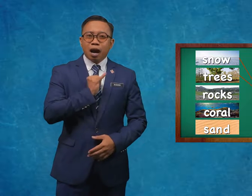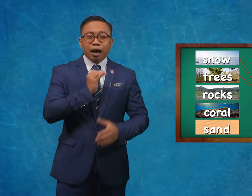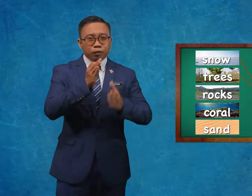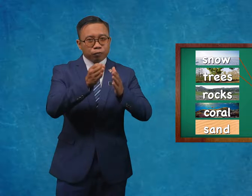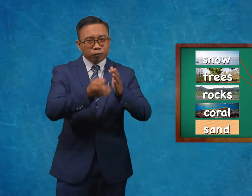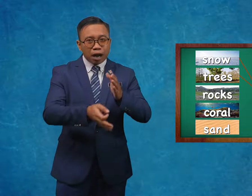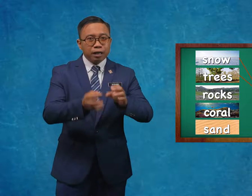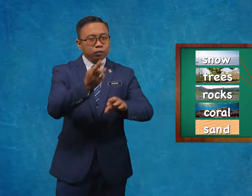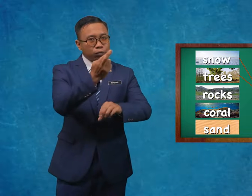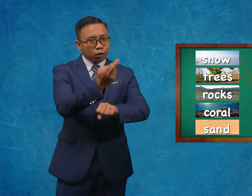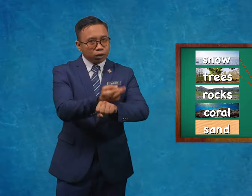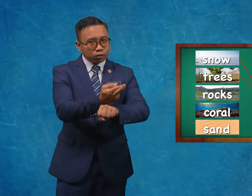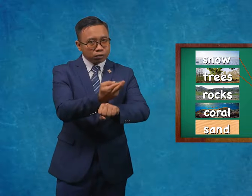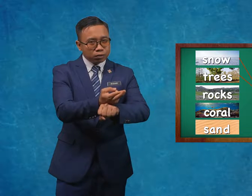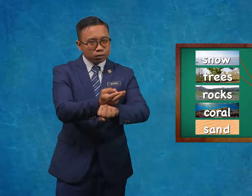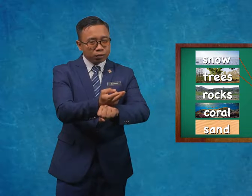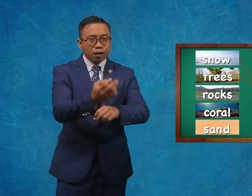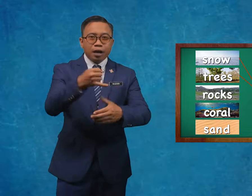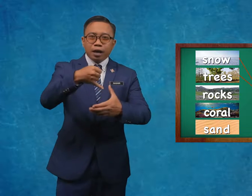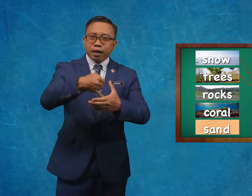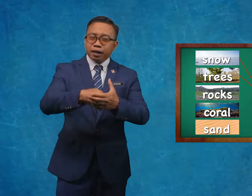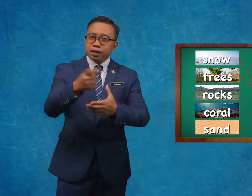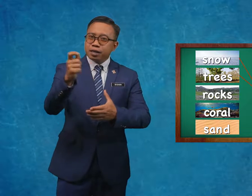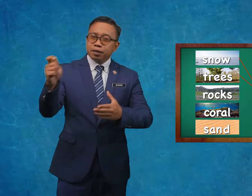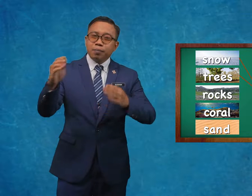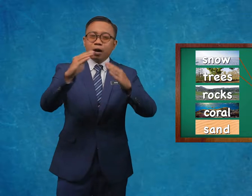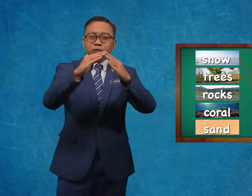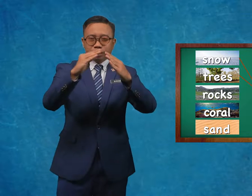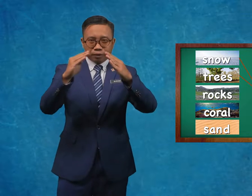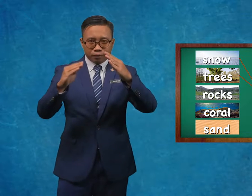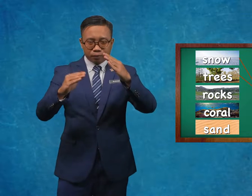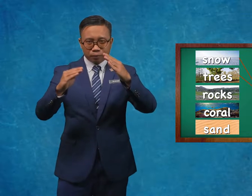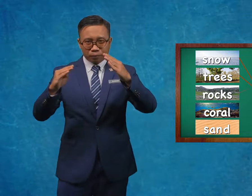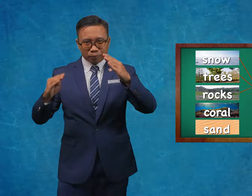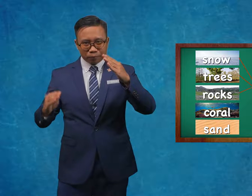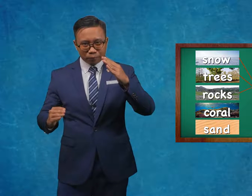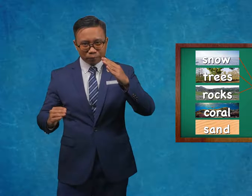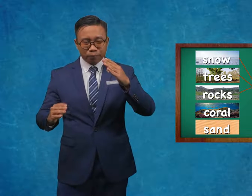I find rocks in the mountain.